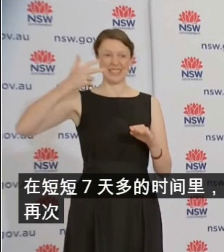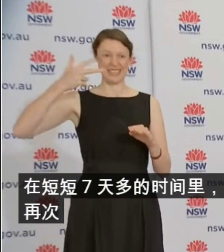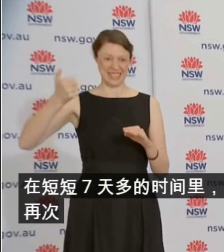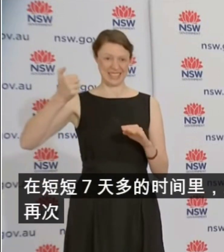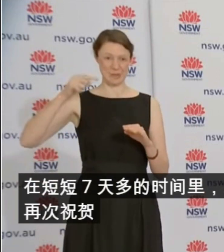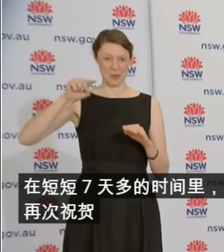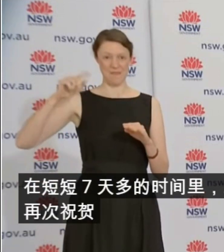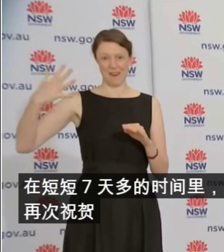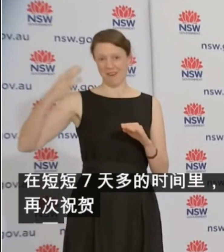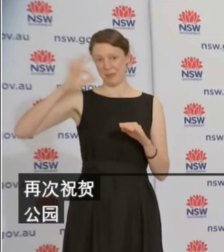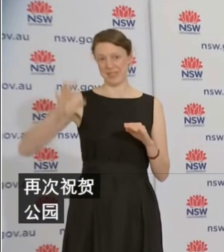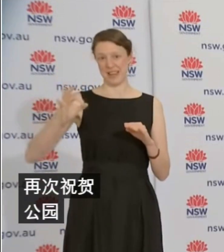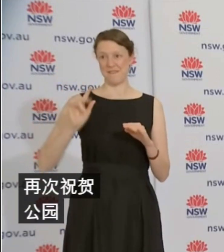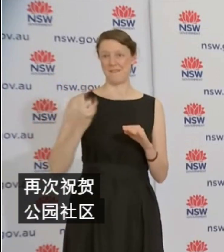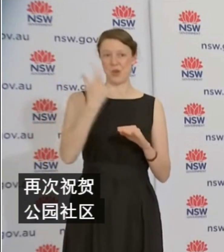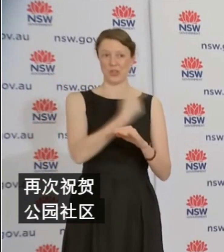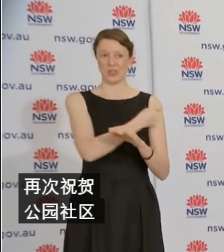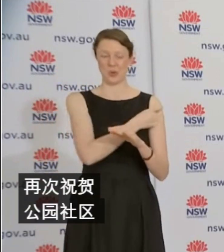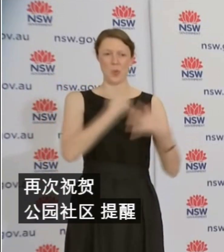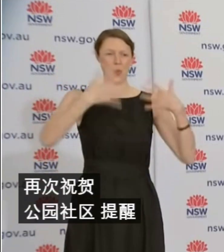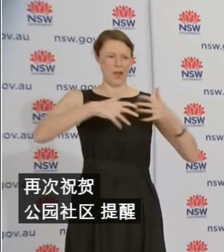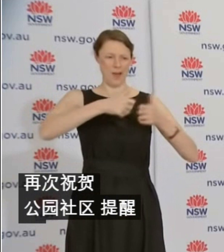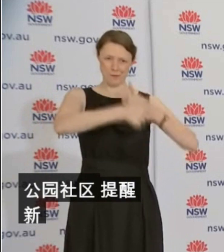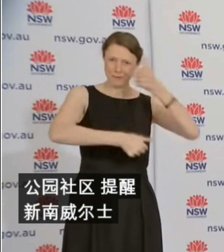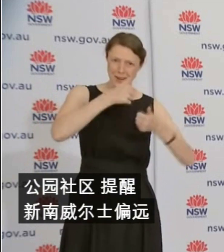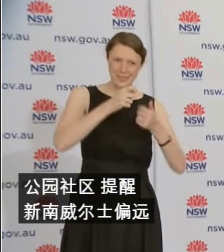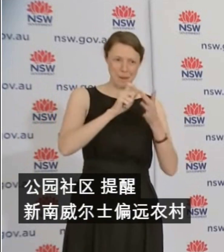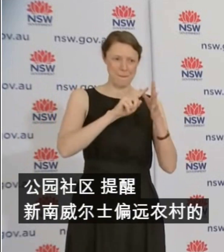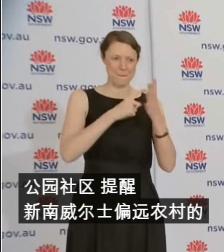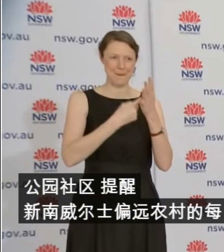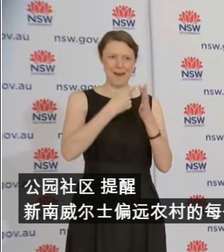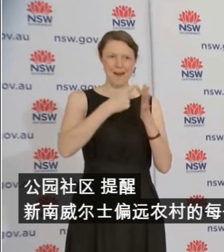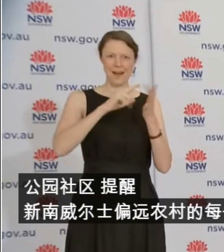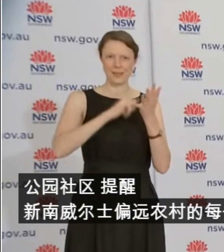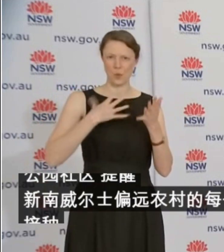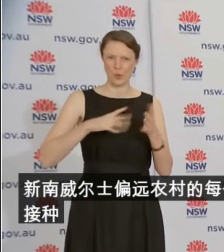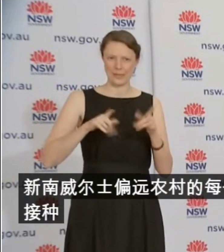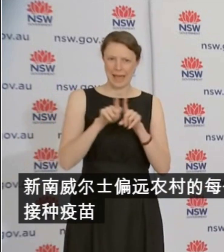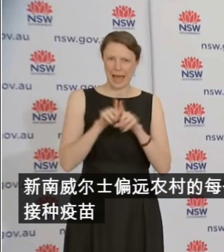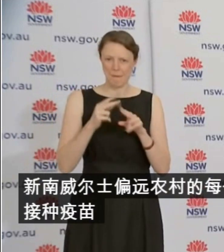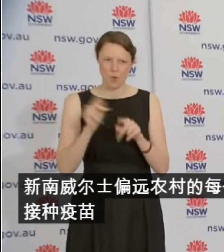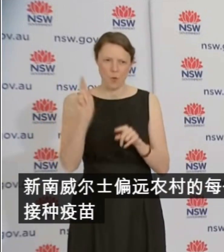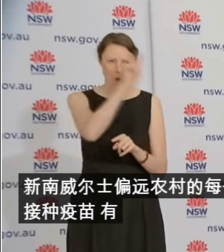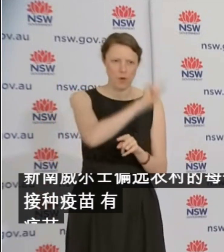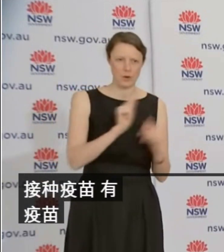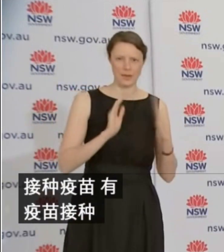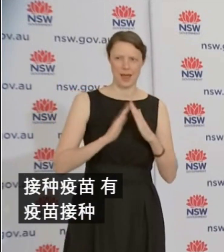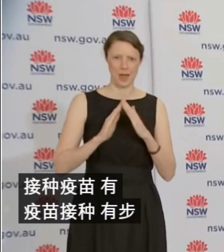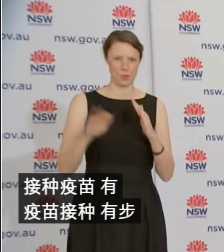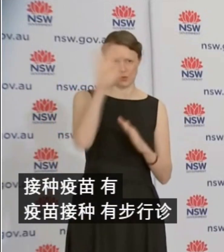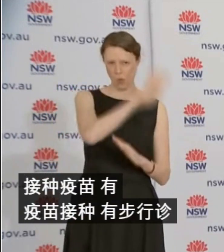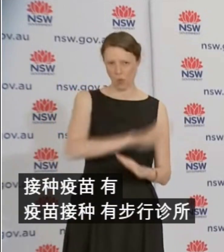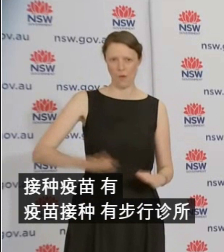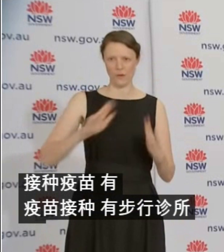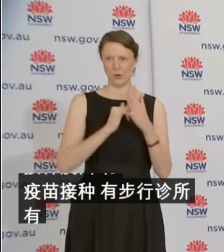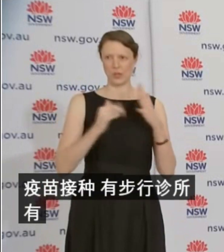again, congratulations to the community of Parkes. Again, a reminder to everybody in regional rural New South Wales about getting vaccinated. There are vaccinations,